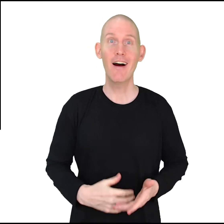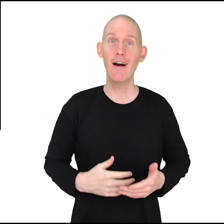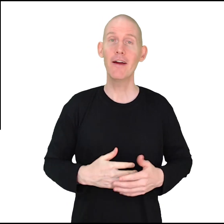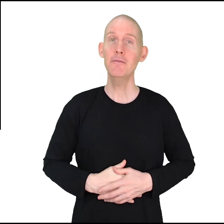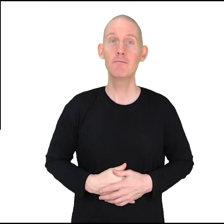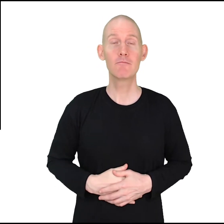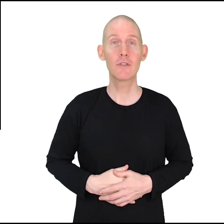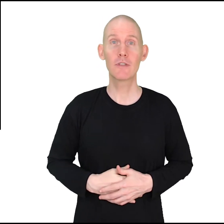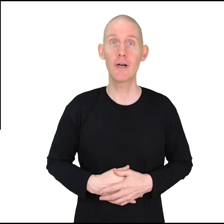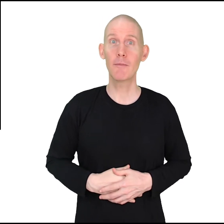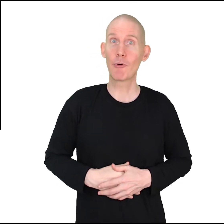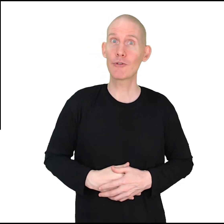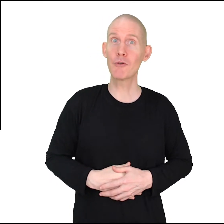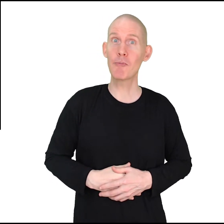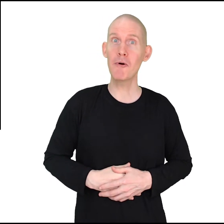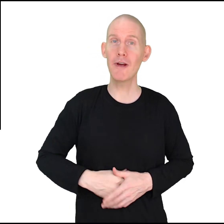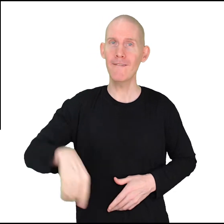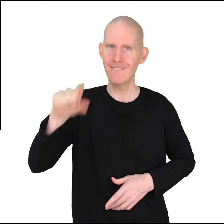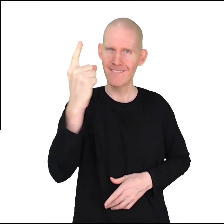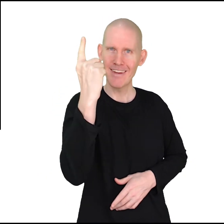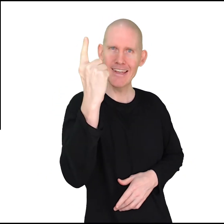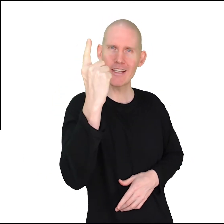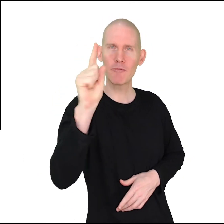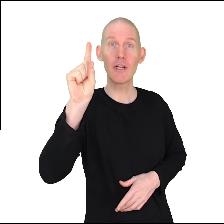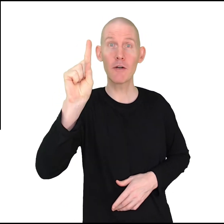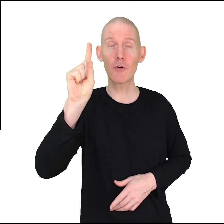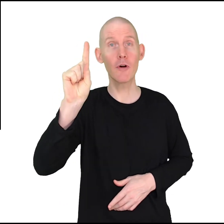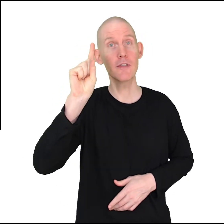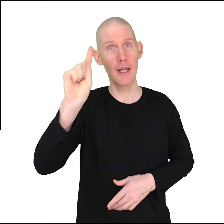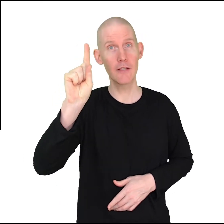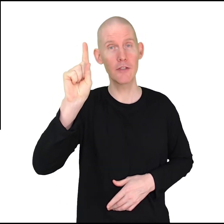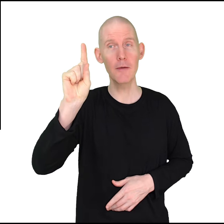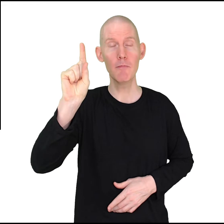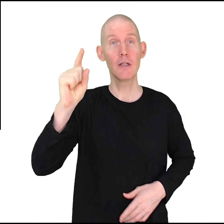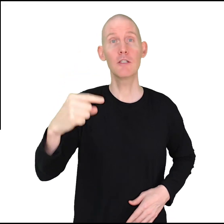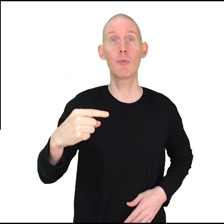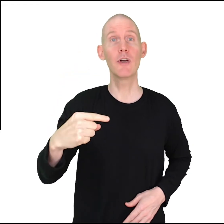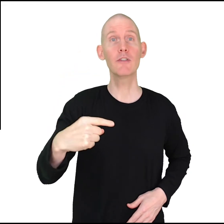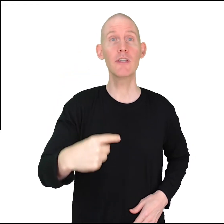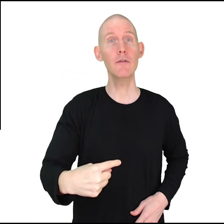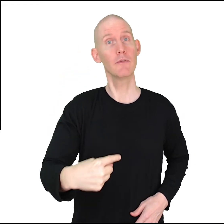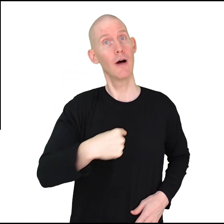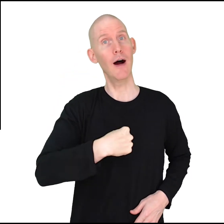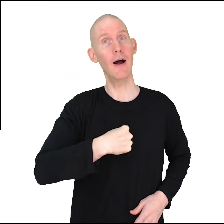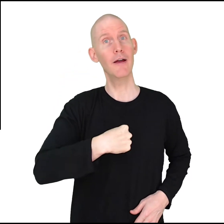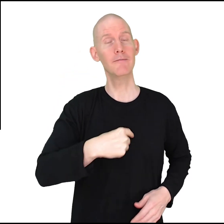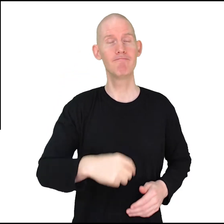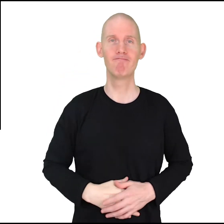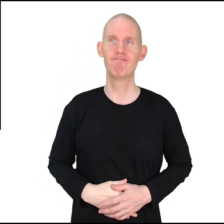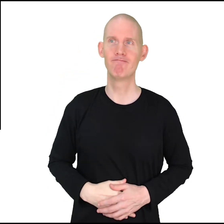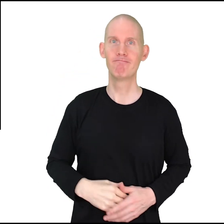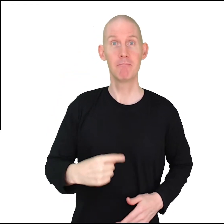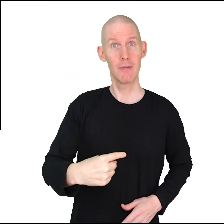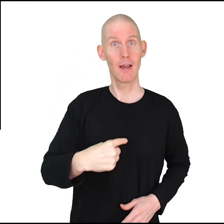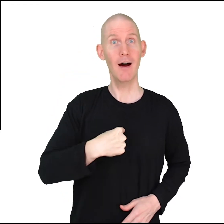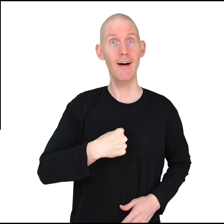I, just a personal pronoun, index finger, of course, hand shape, just point at yourself. I.